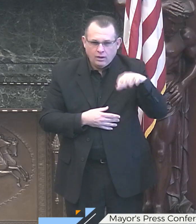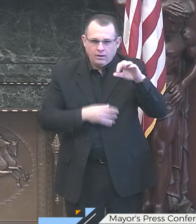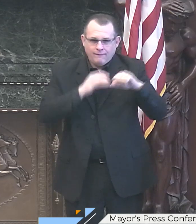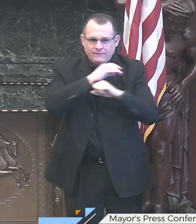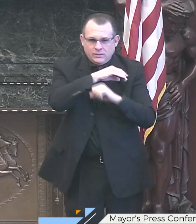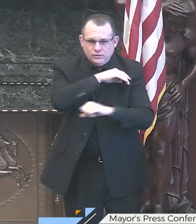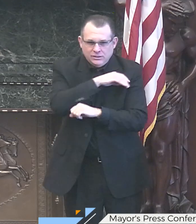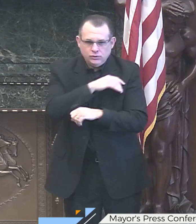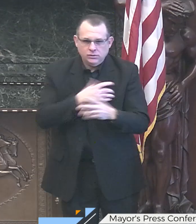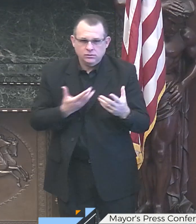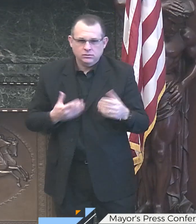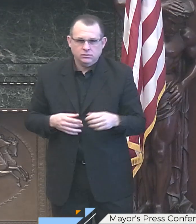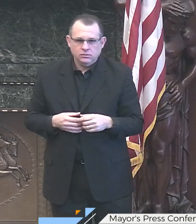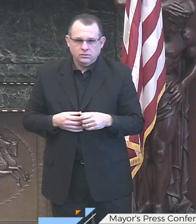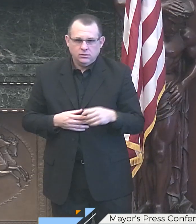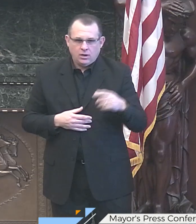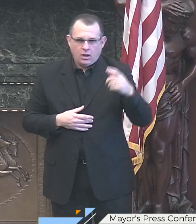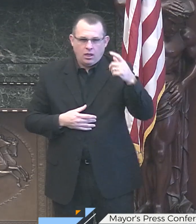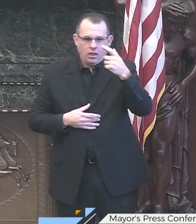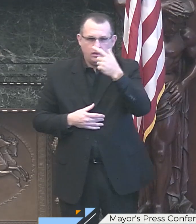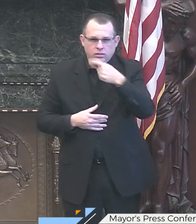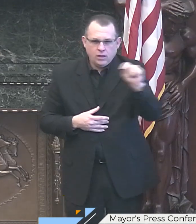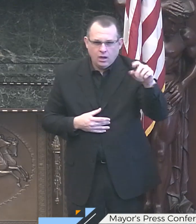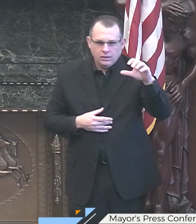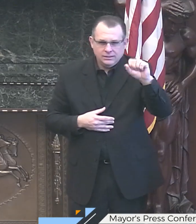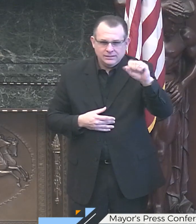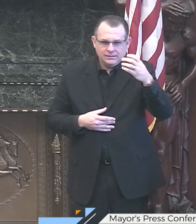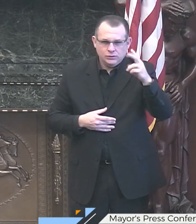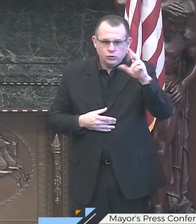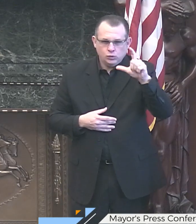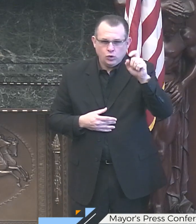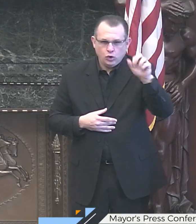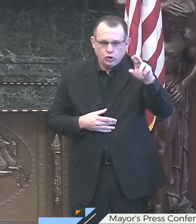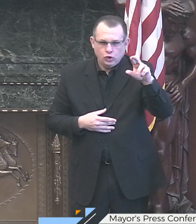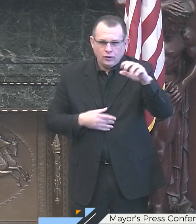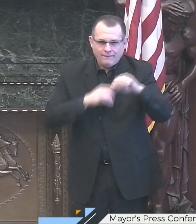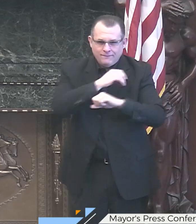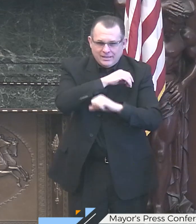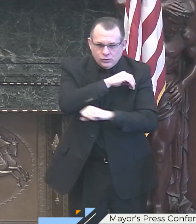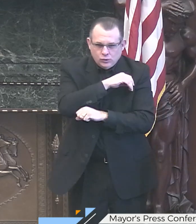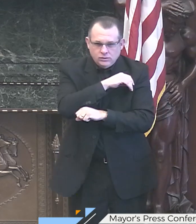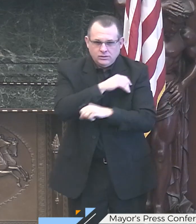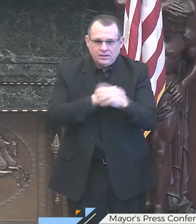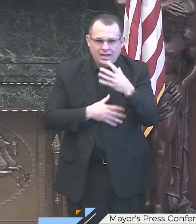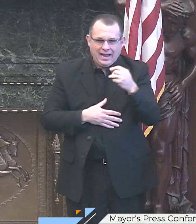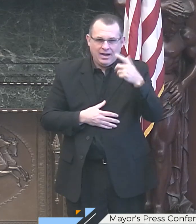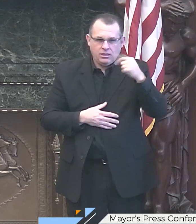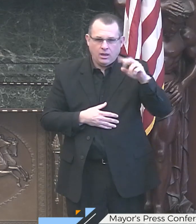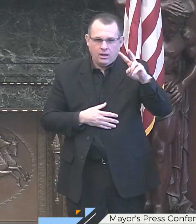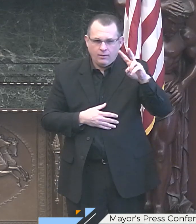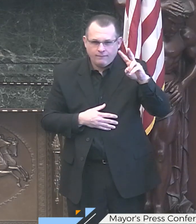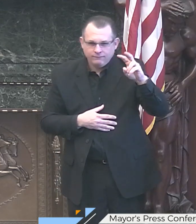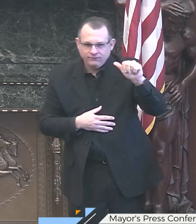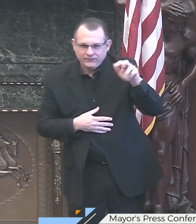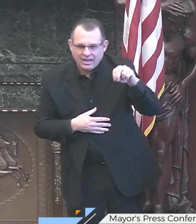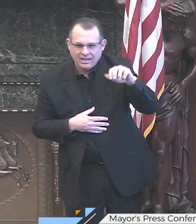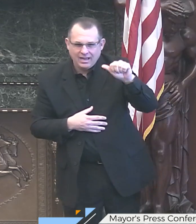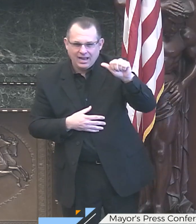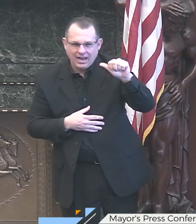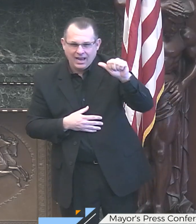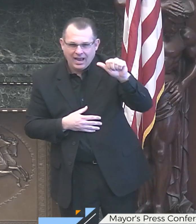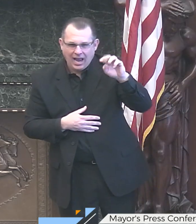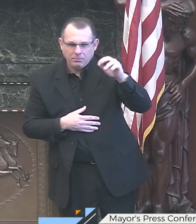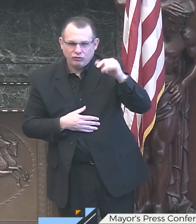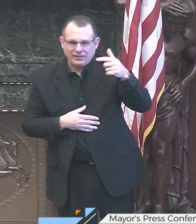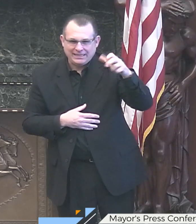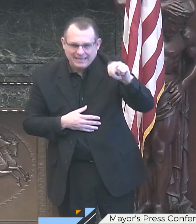capacity of the entire Philadelphia region. Already the fund has received over 300 requests for funding from nonprofits from